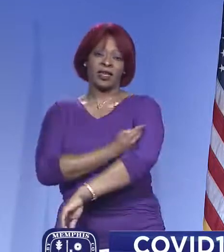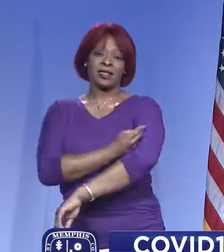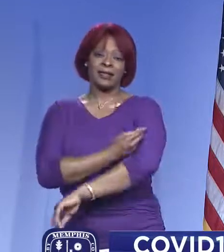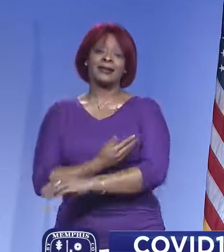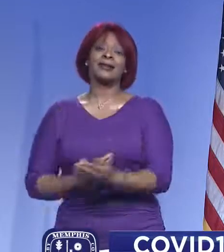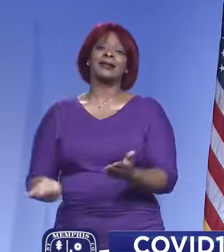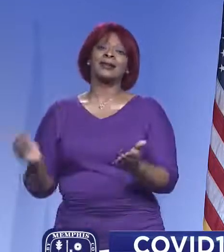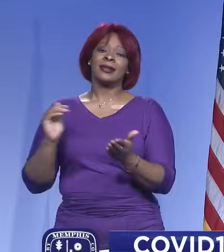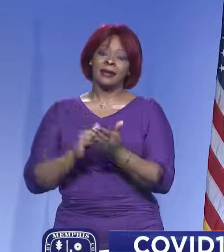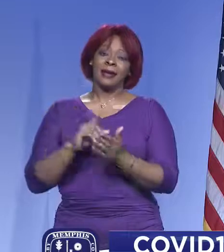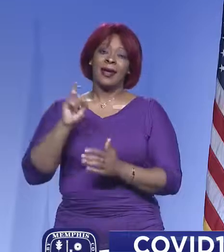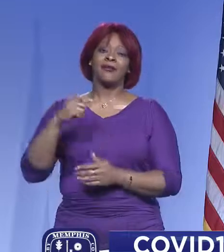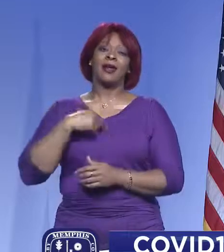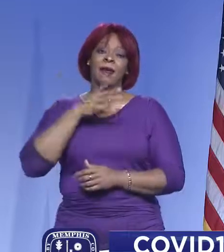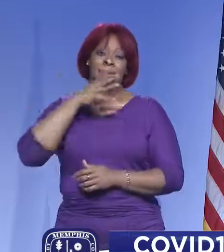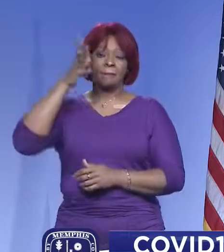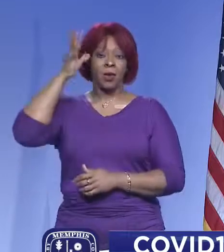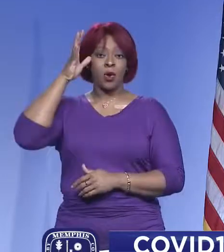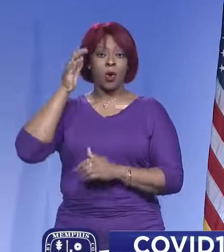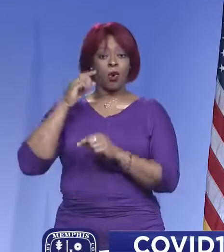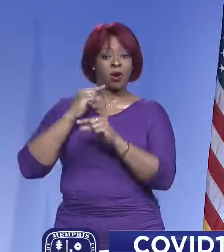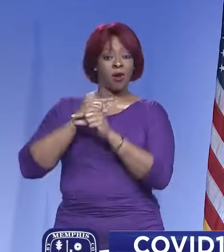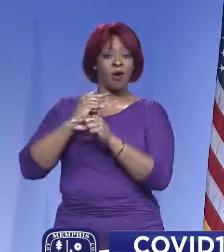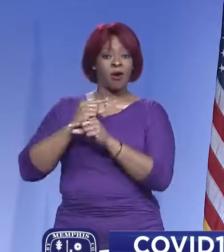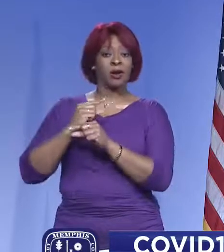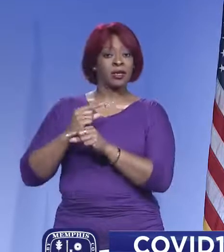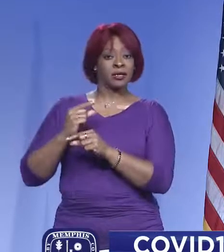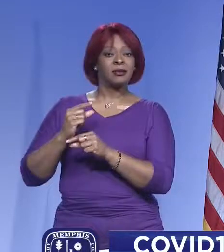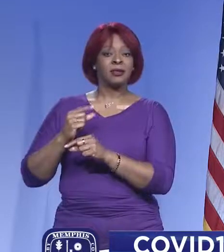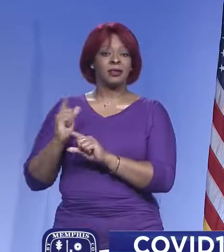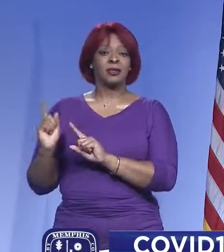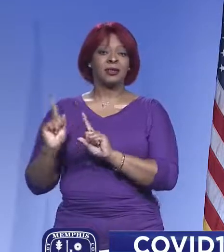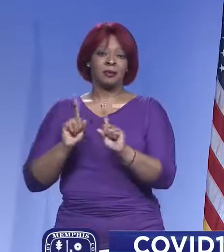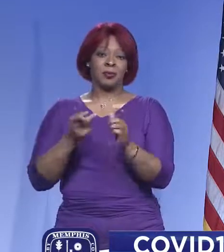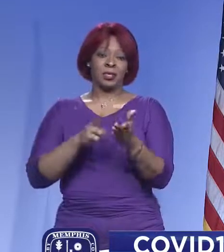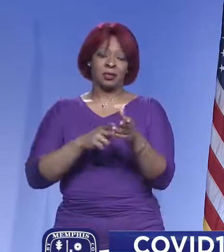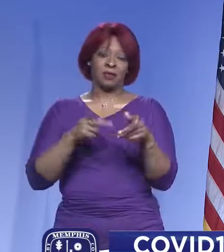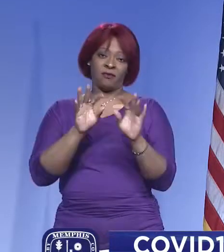again, you'll have to have a parent or guardian with the child to sign that consent form.